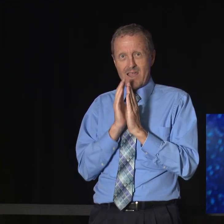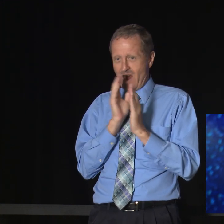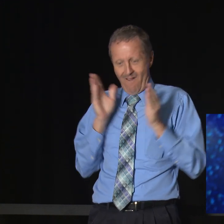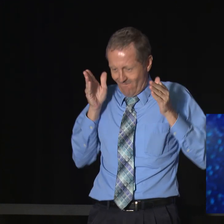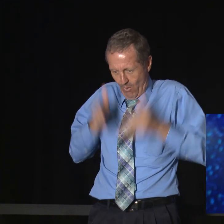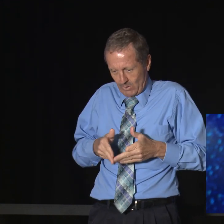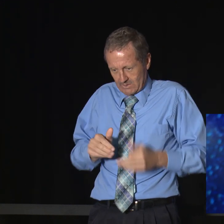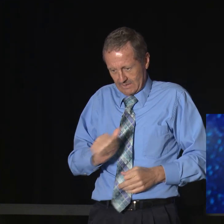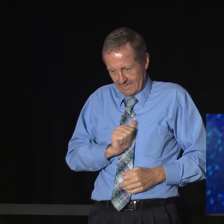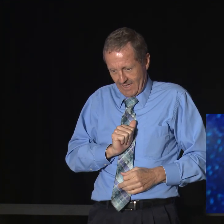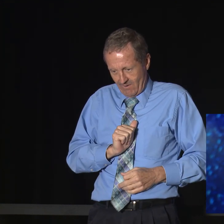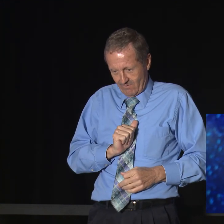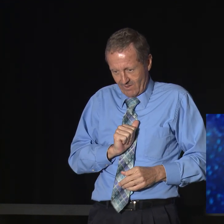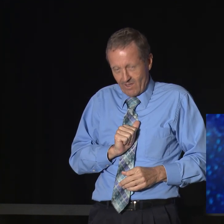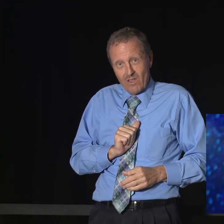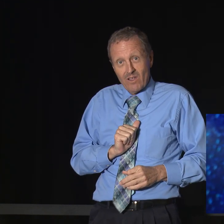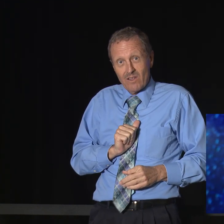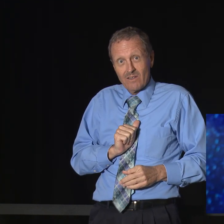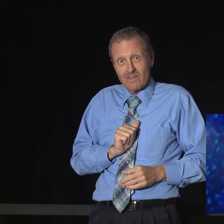yourself.